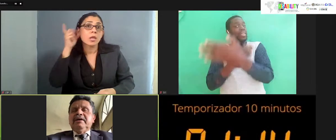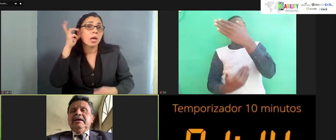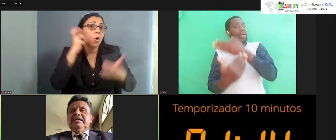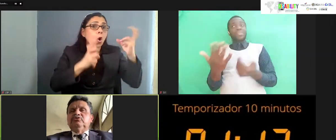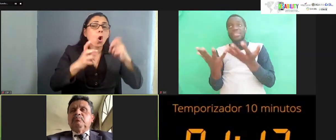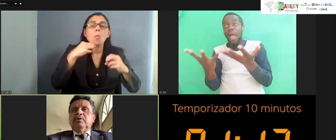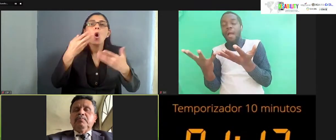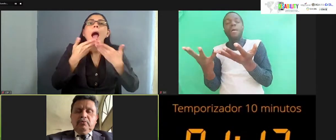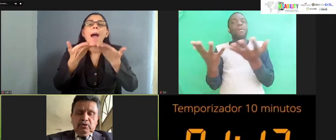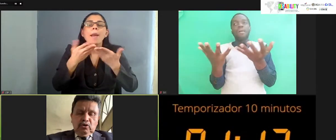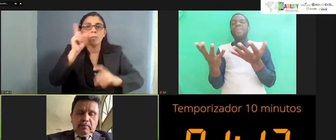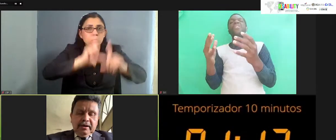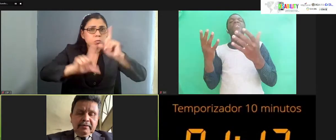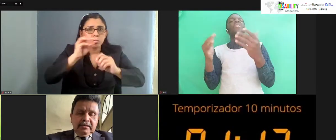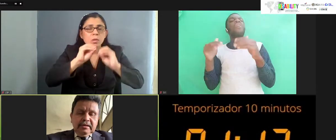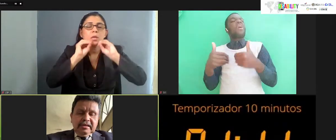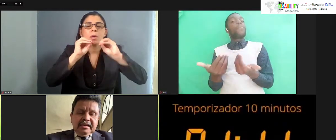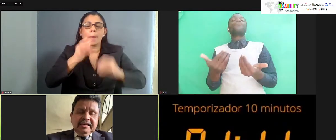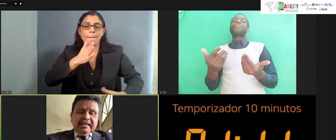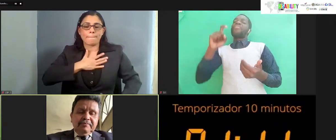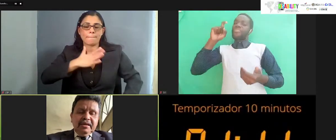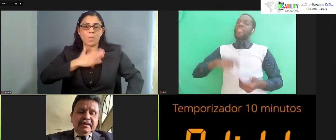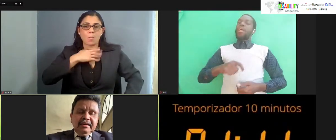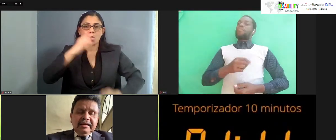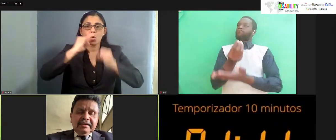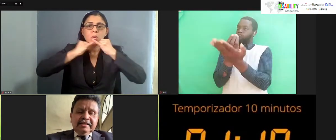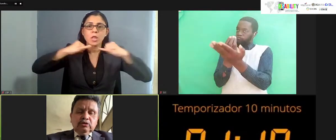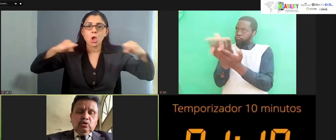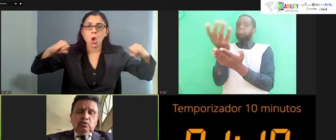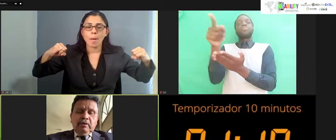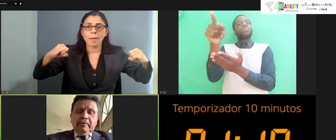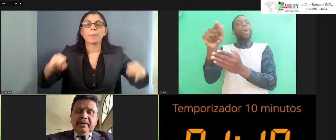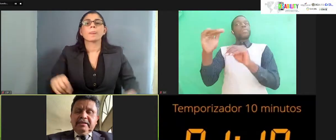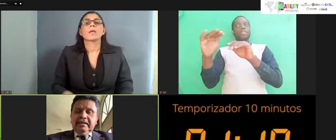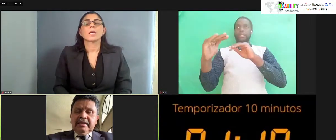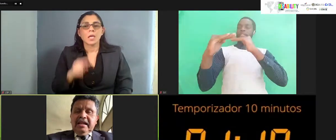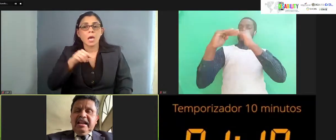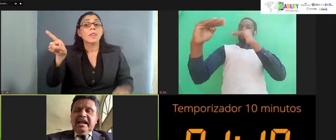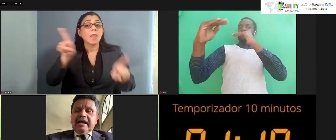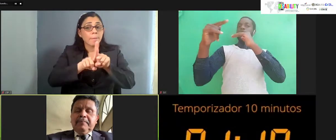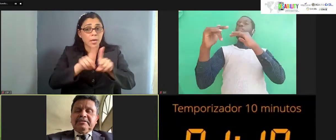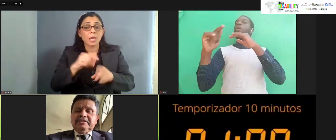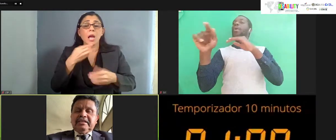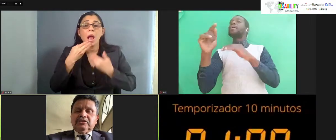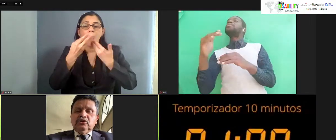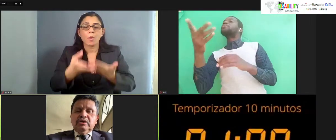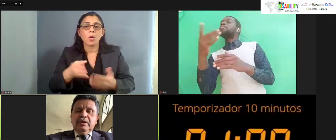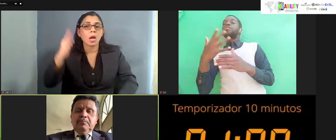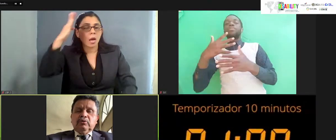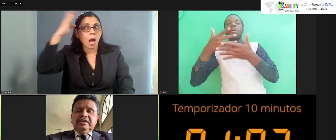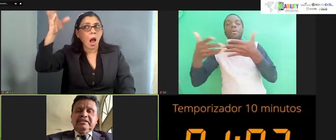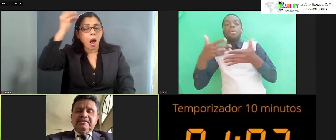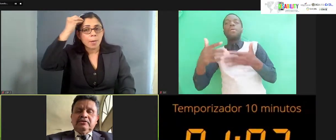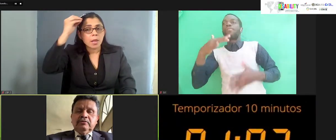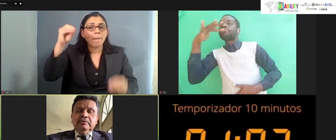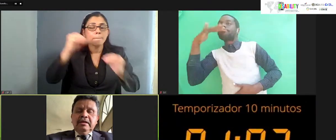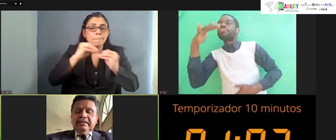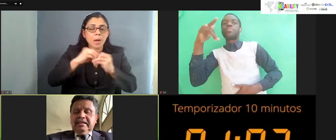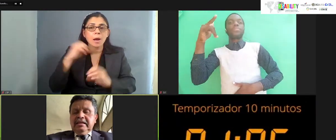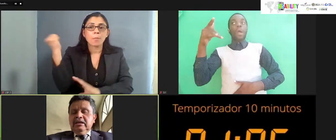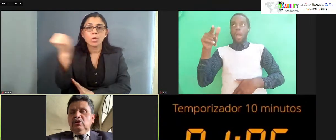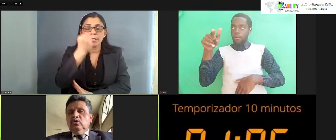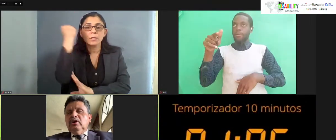find this map for this message to reach them effectively in their own language and here i would like to highlight